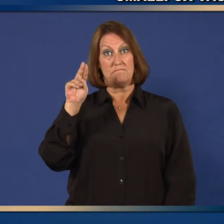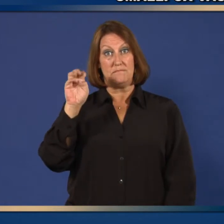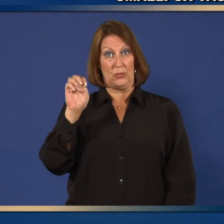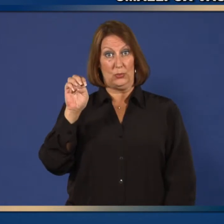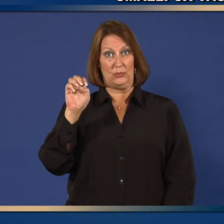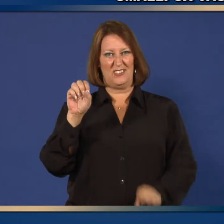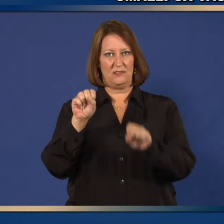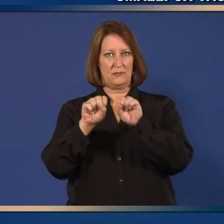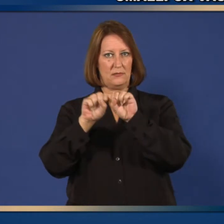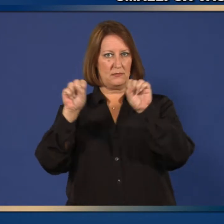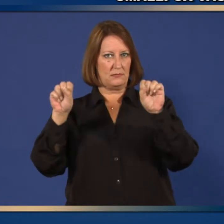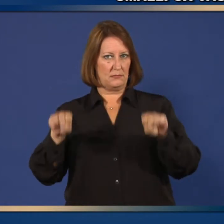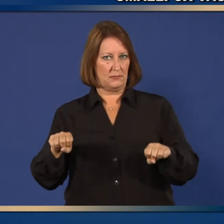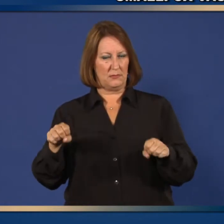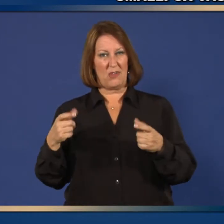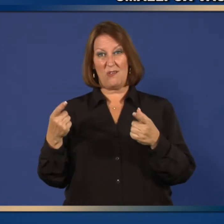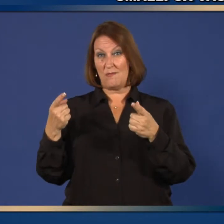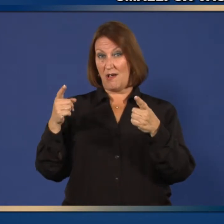heal.